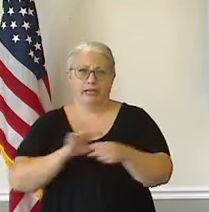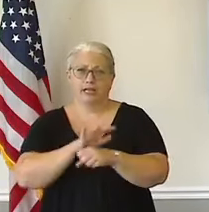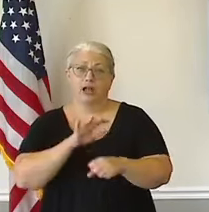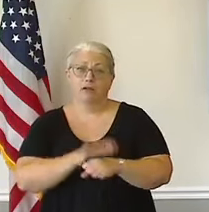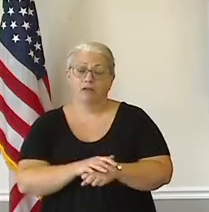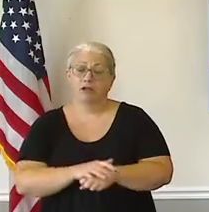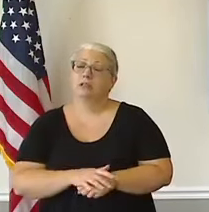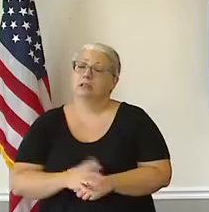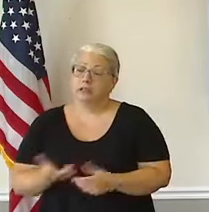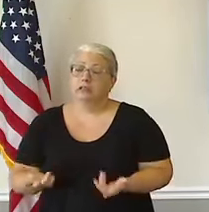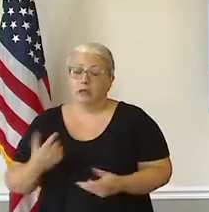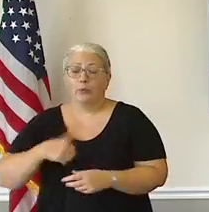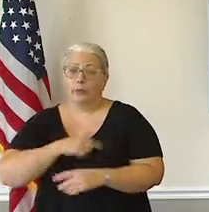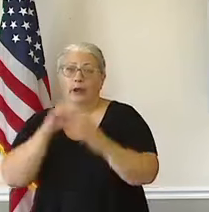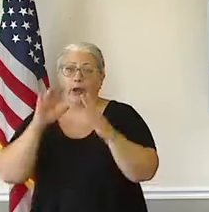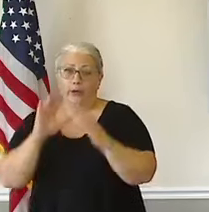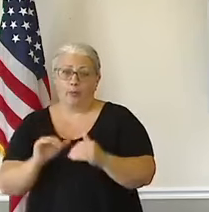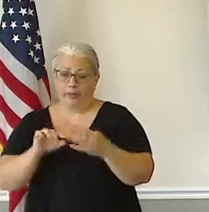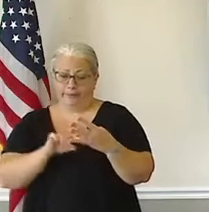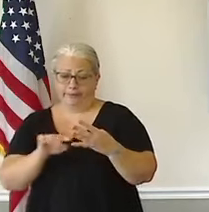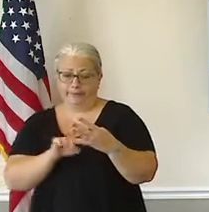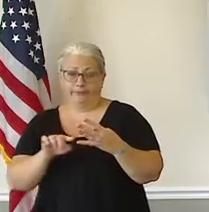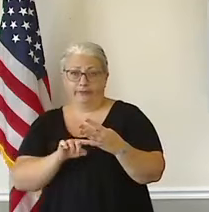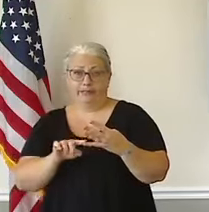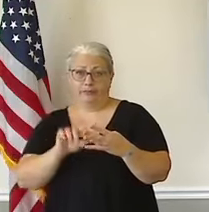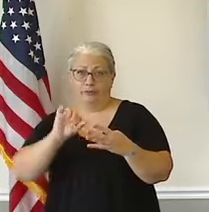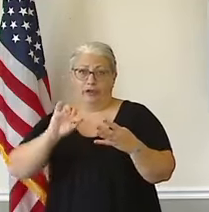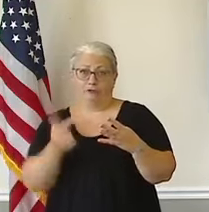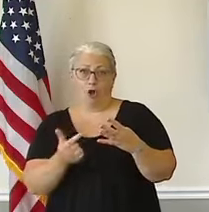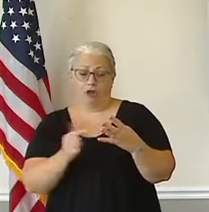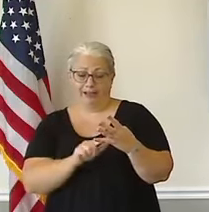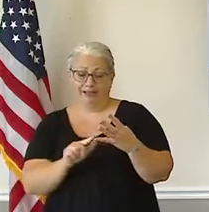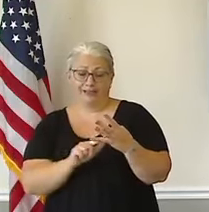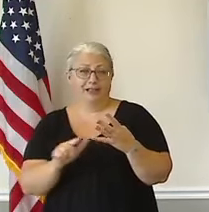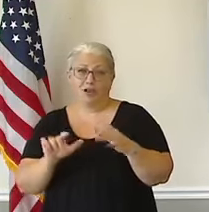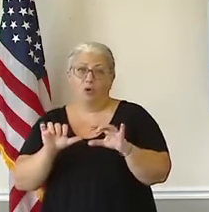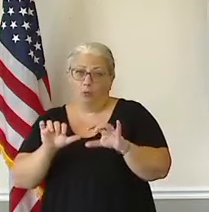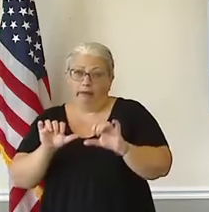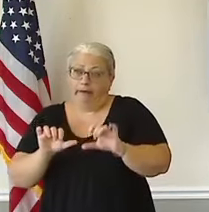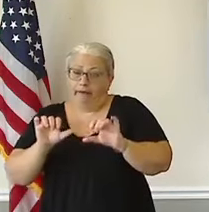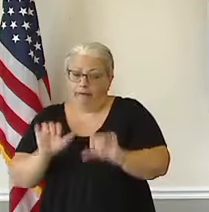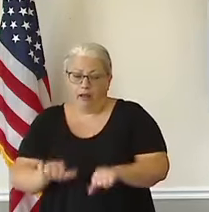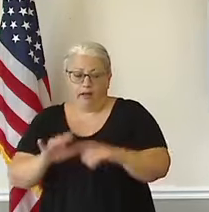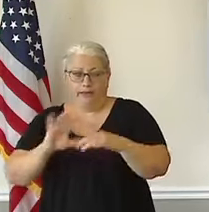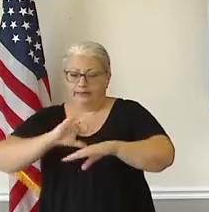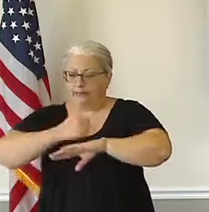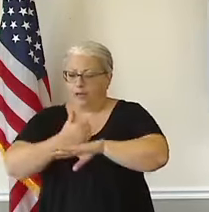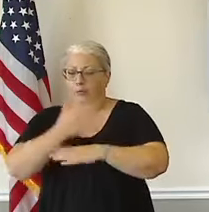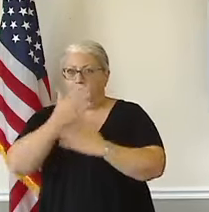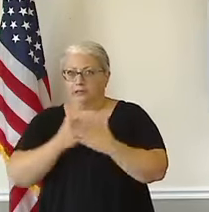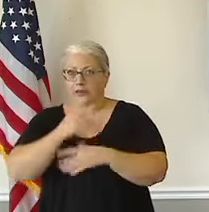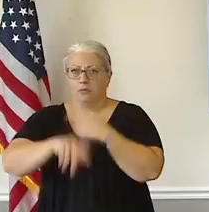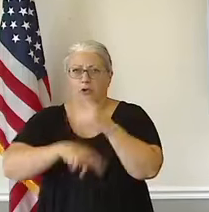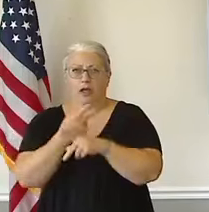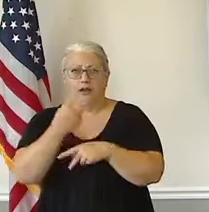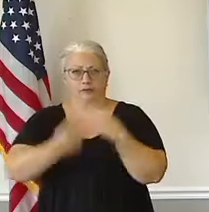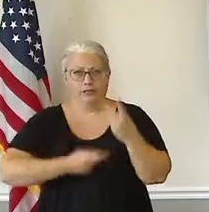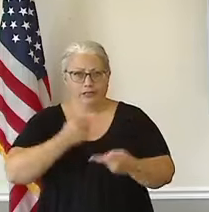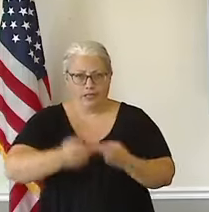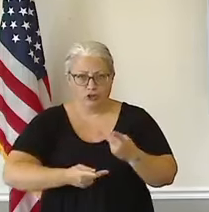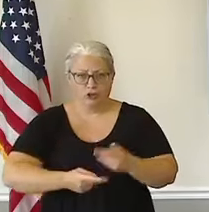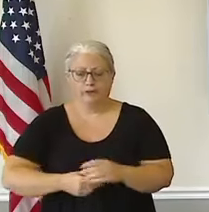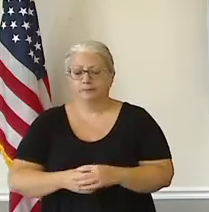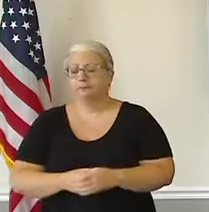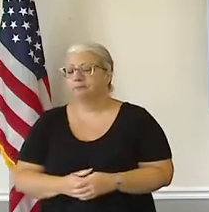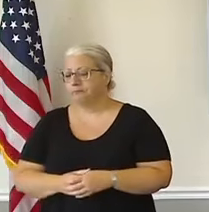running the final week of this month. So I do want to mention that you may see